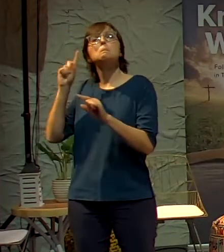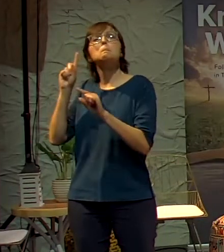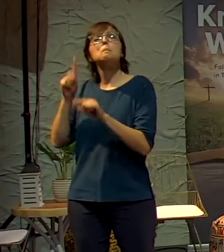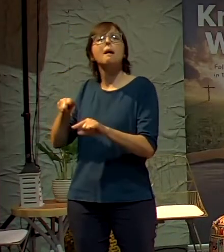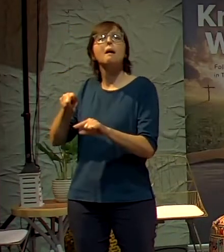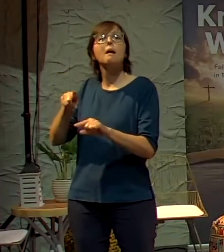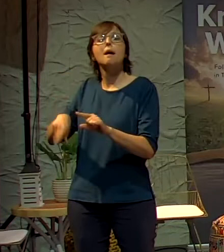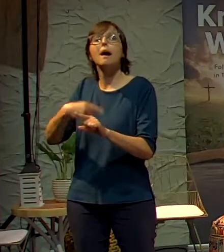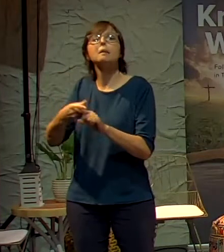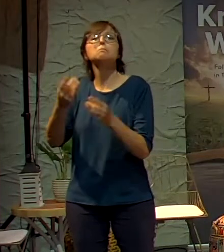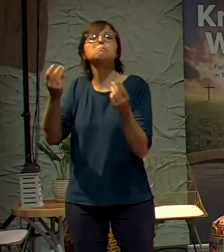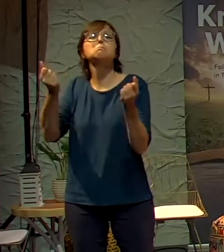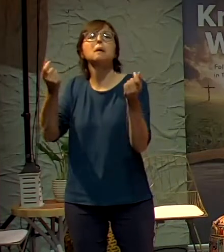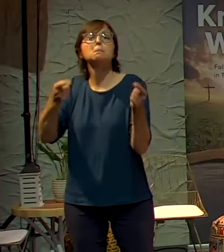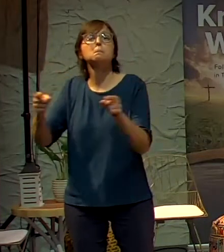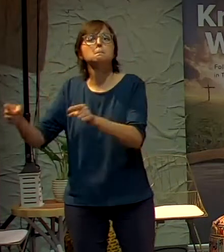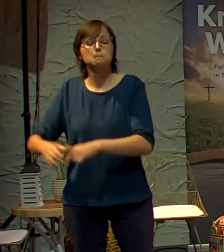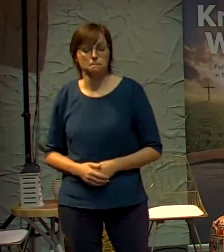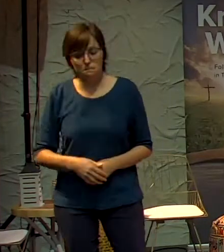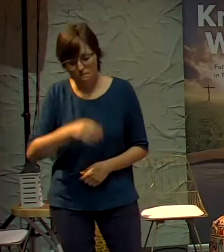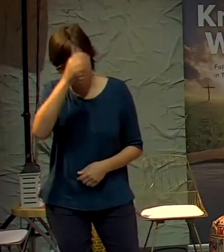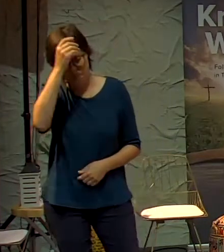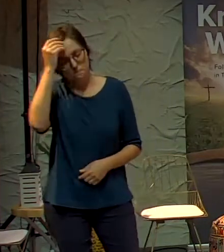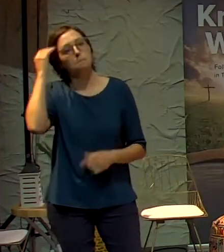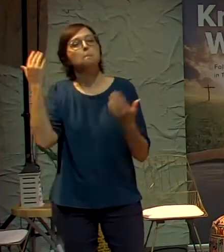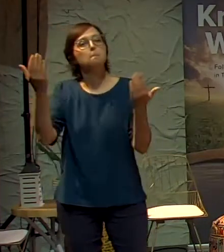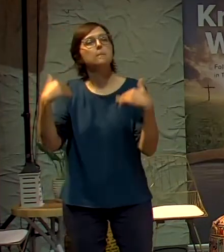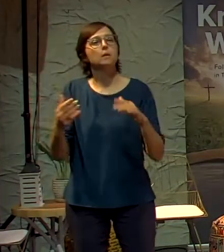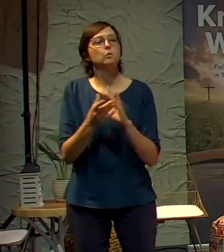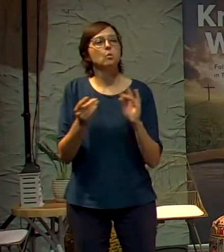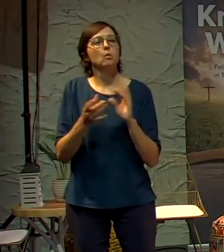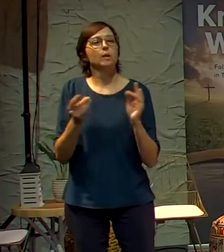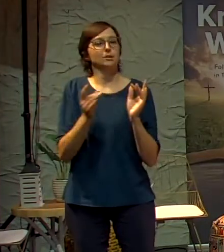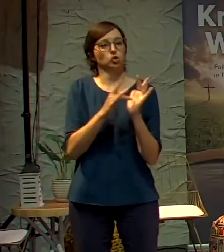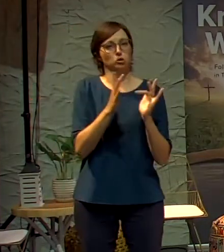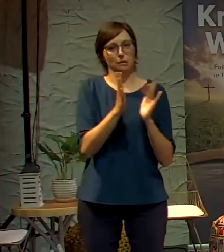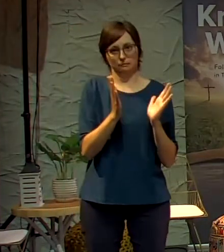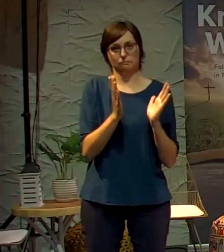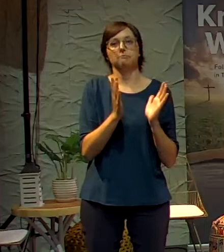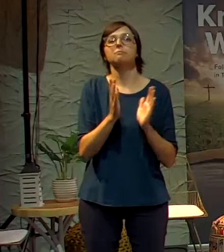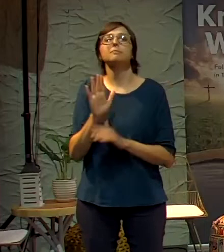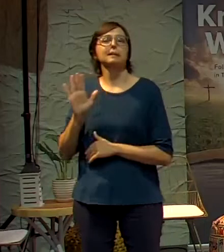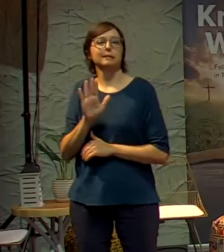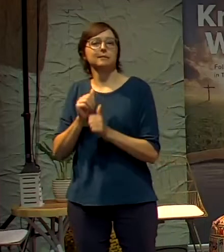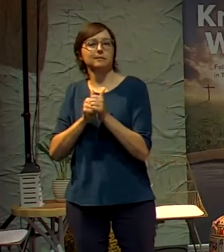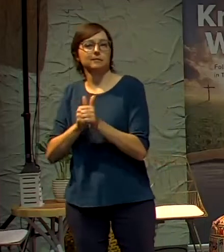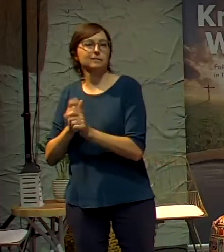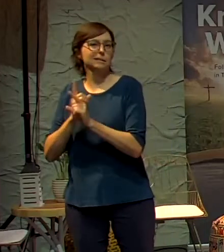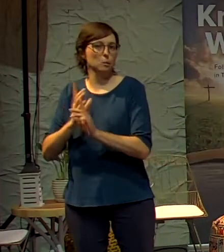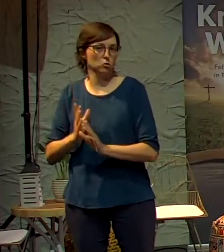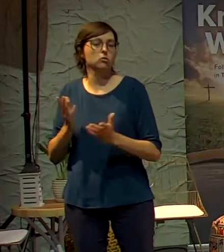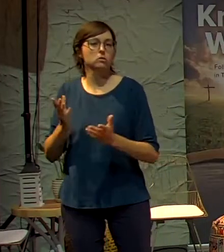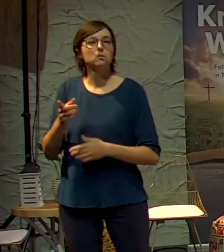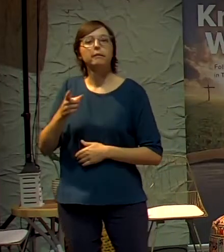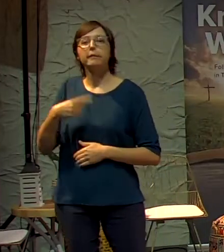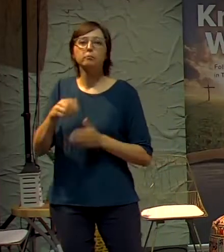and things will happen, right? Here's another story. This story is Jesus and the disciples. They come from one place. They get in a boat. They're